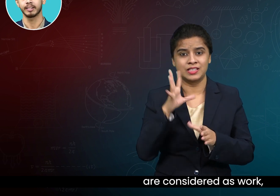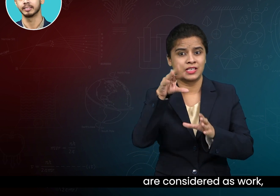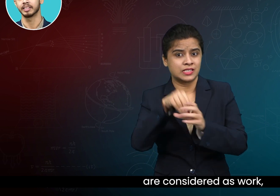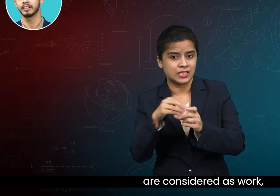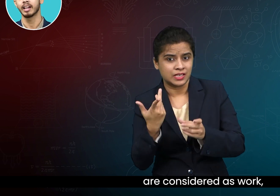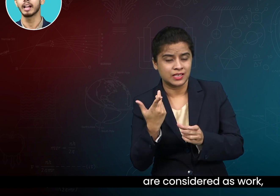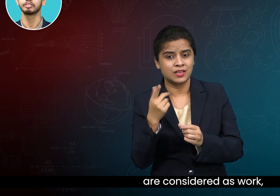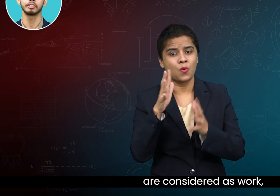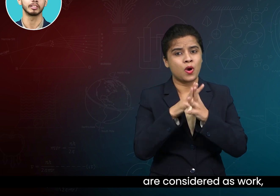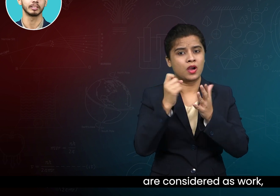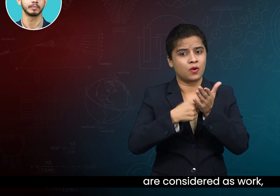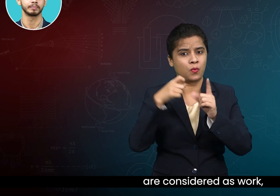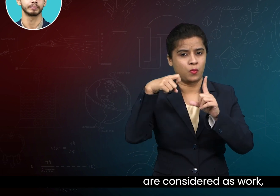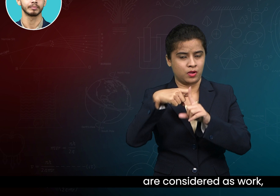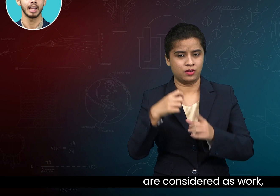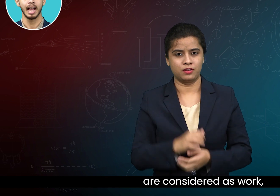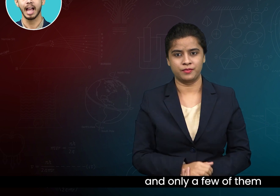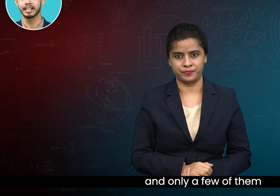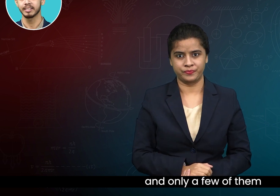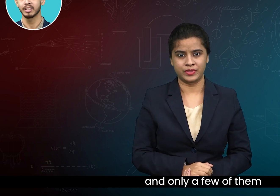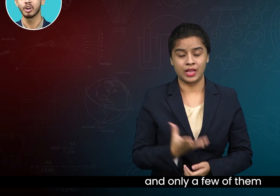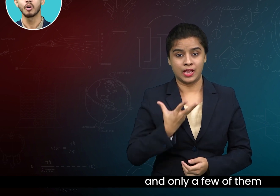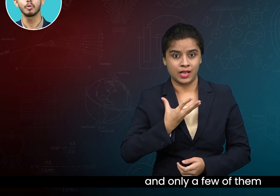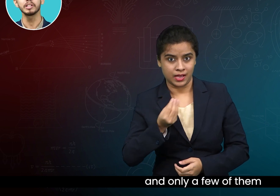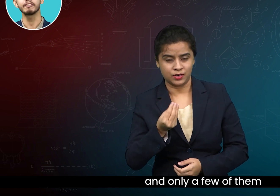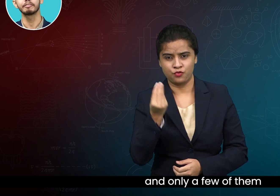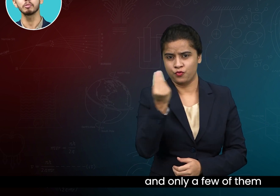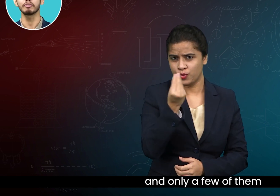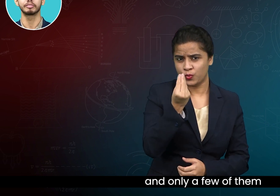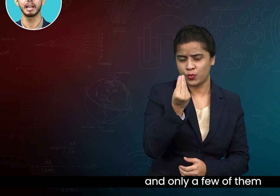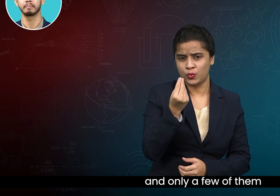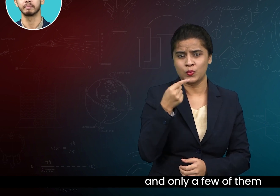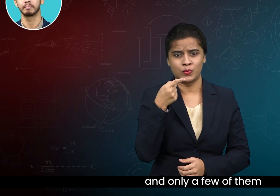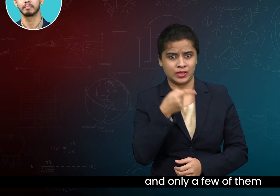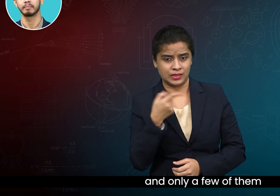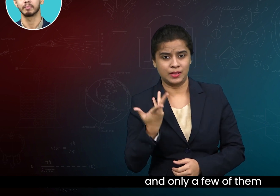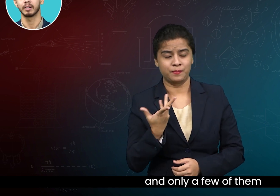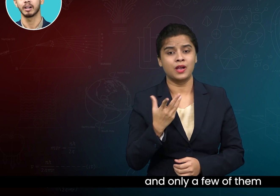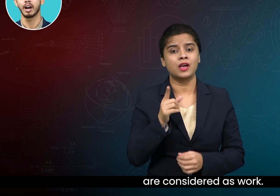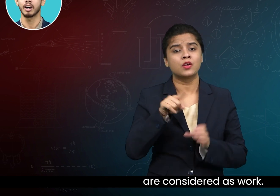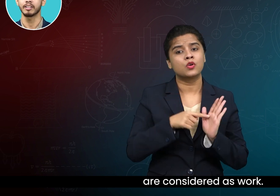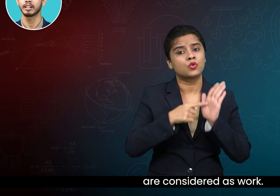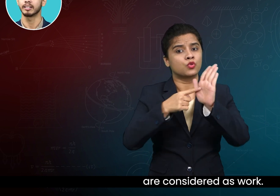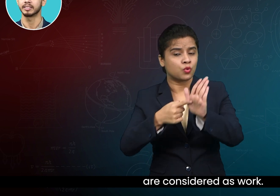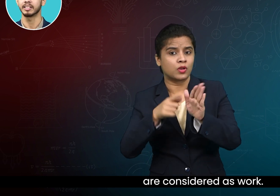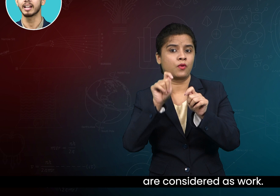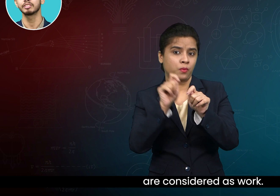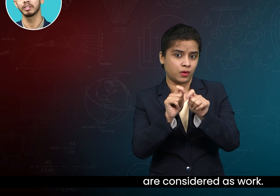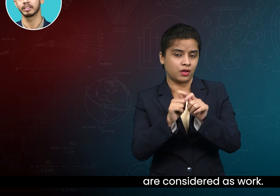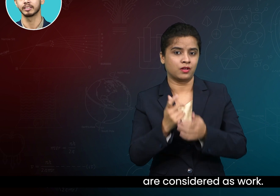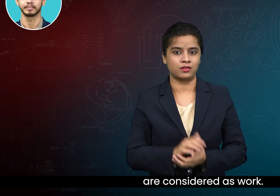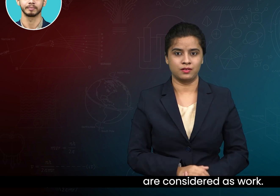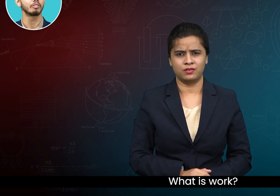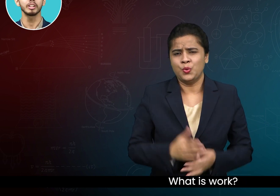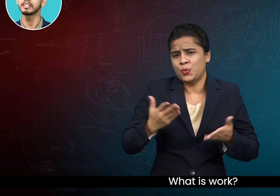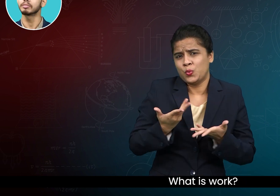are considered as work, and only a few of them are considered as